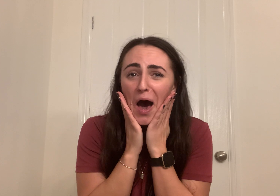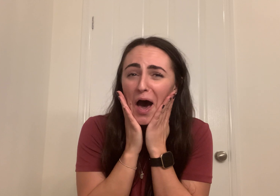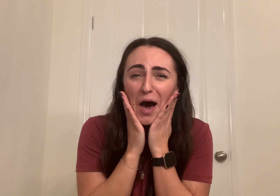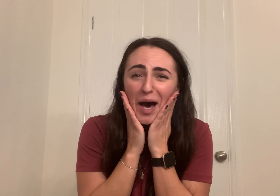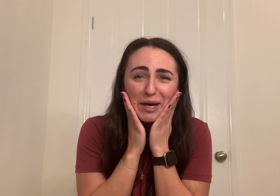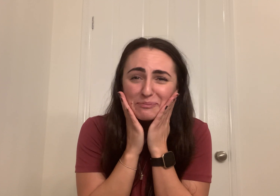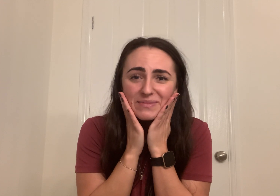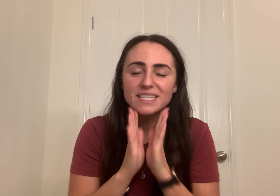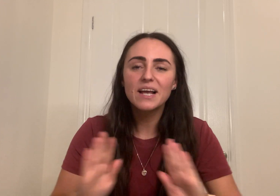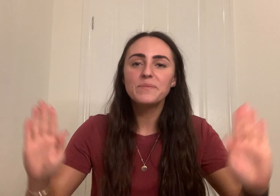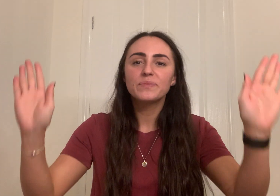crumbs!